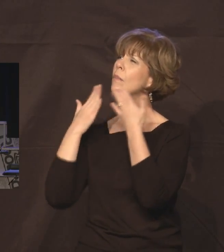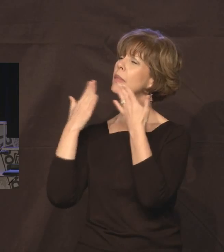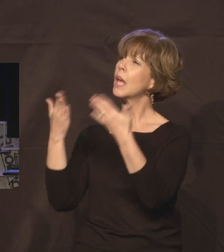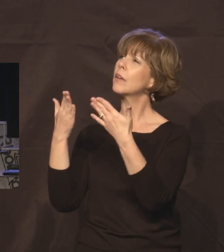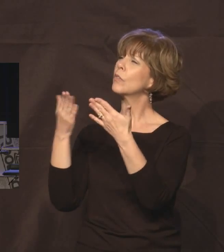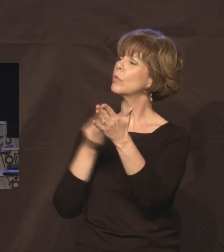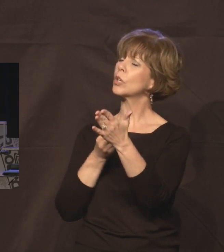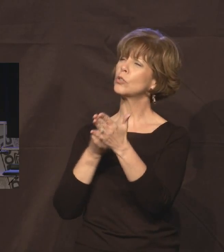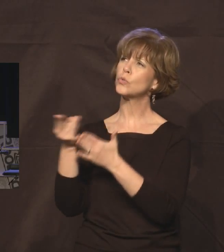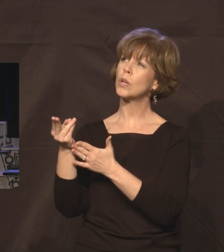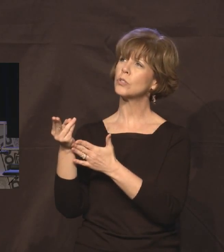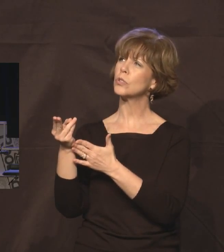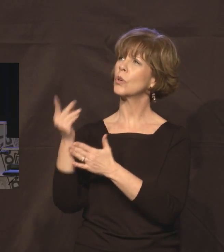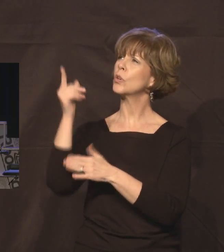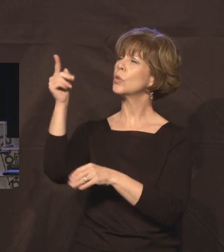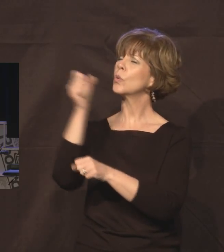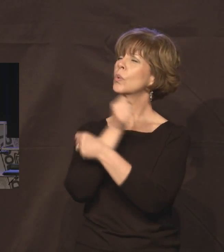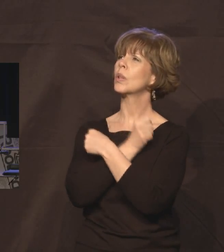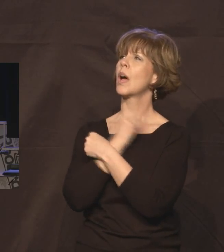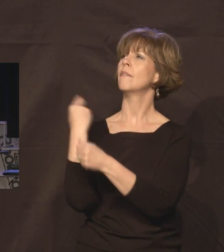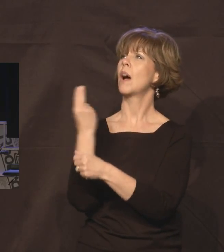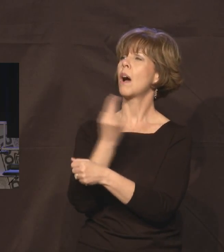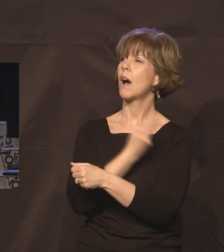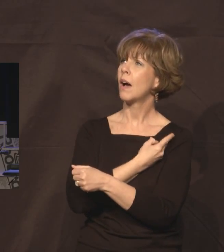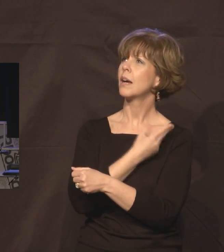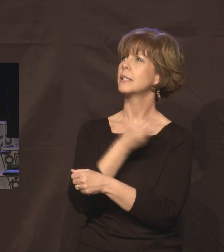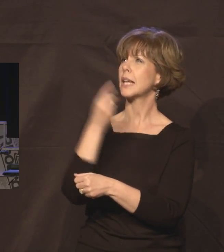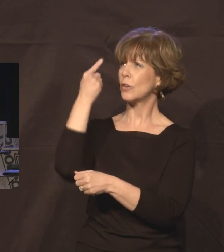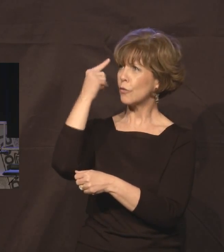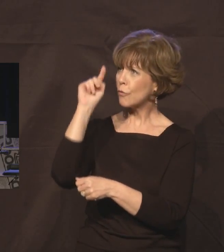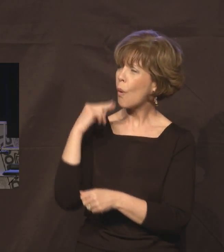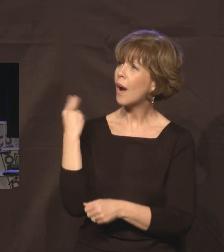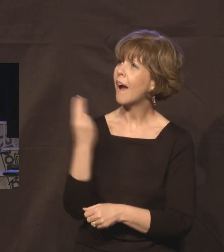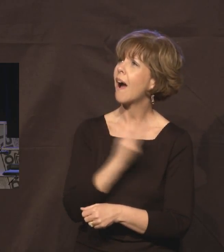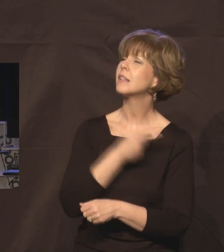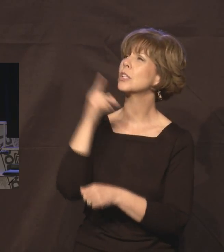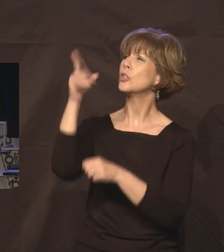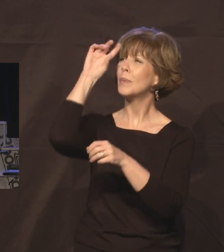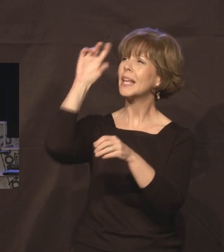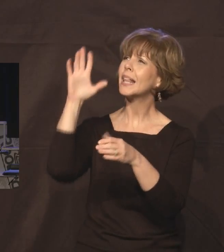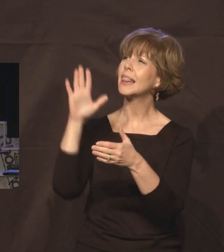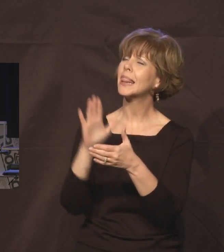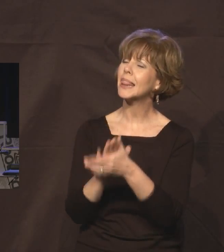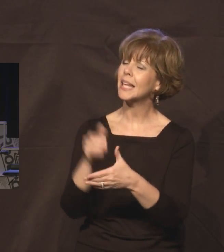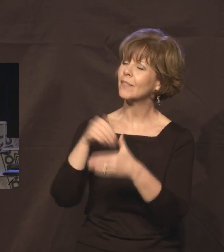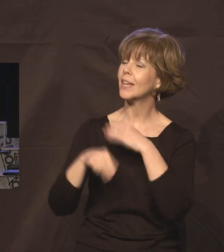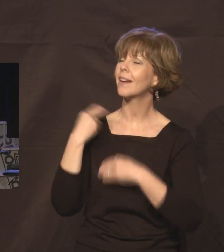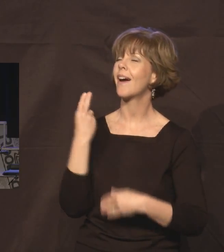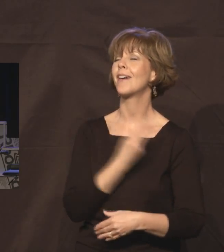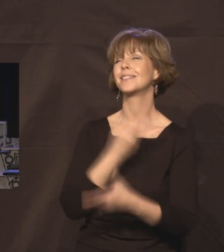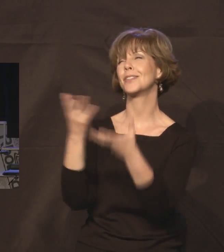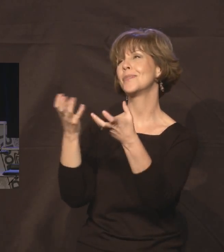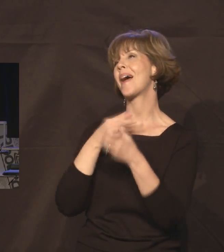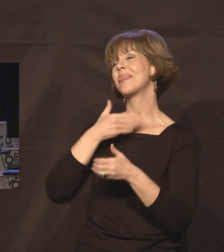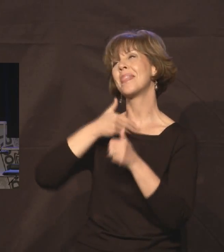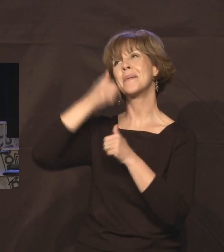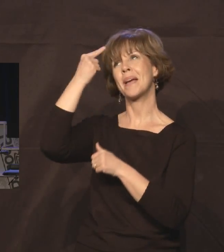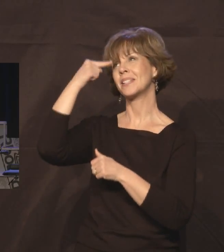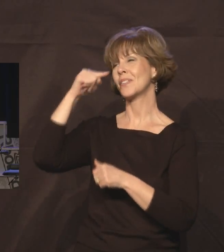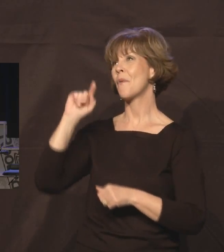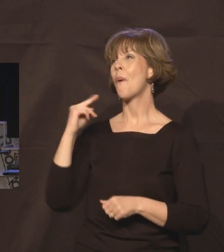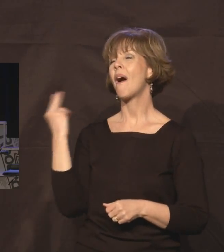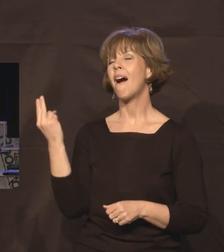I'm thankful that you love us, that you are for us, that you believe in us, and you want the best for us. I'm thankful, Lord,